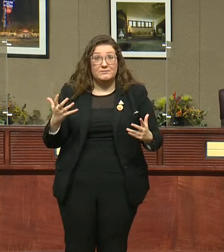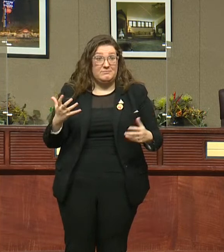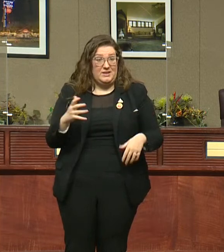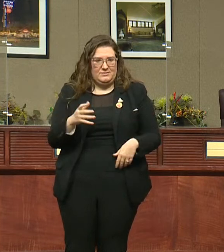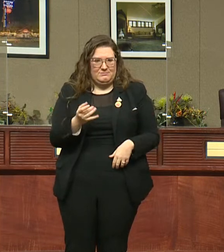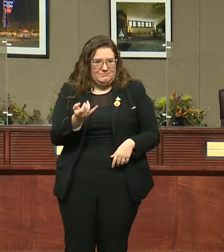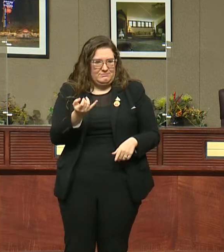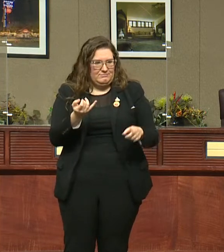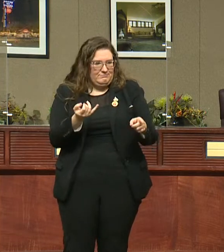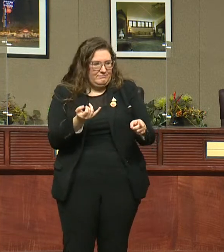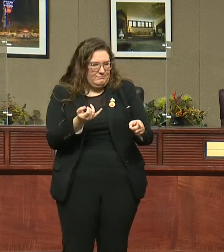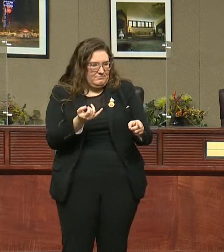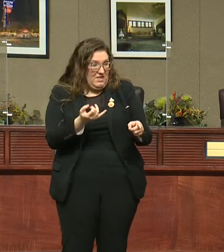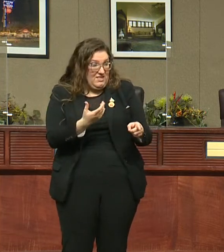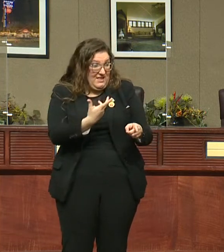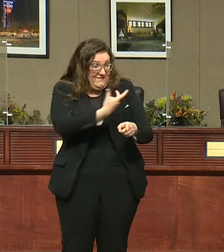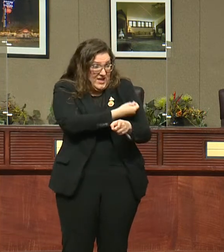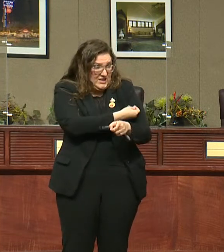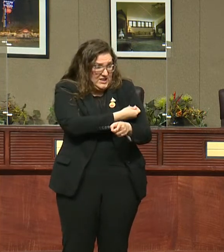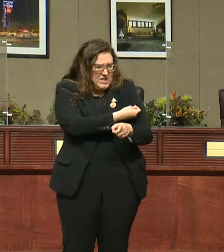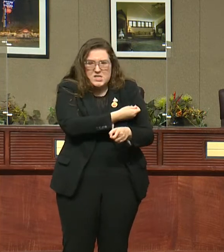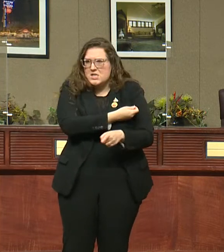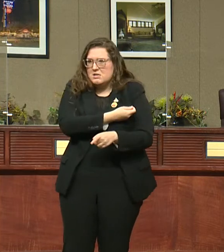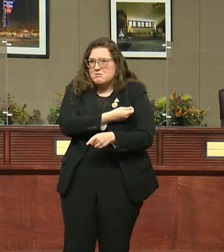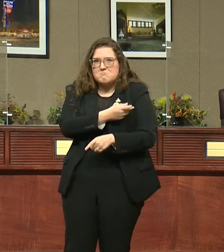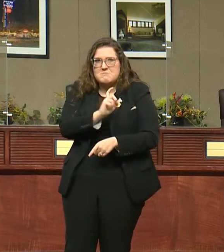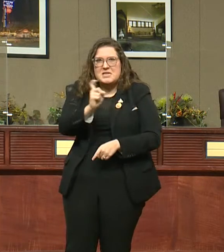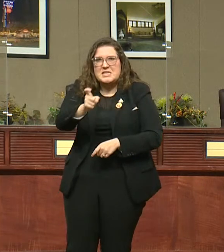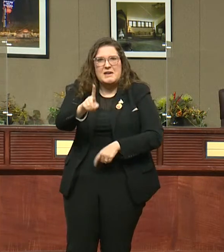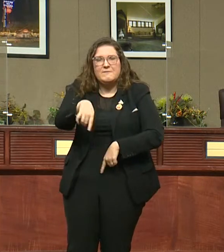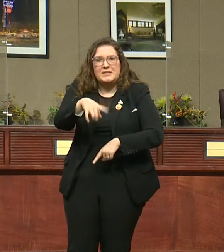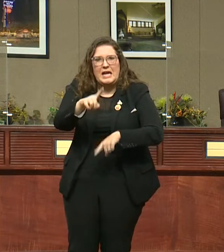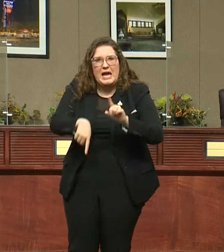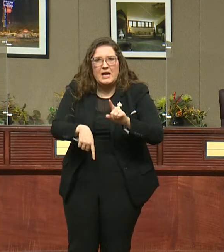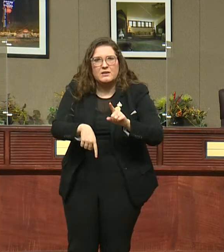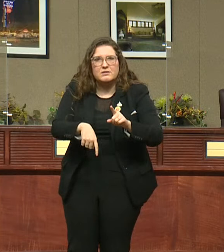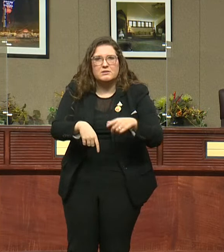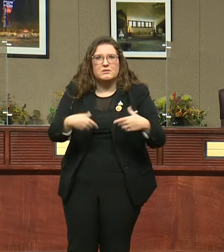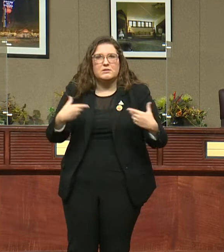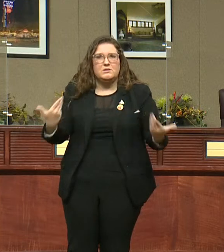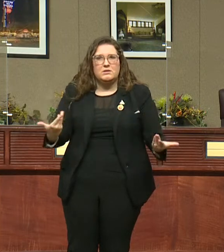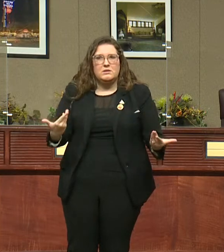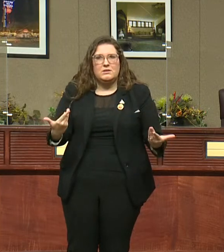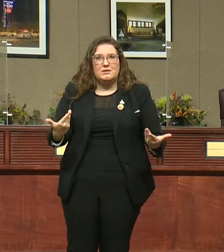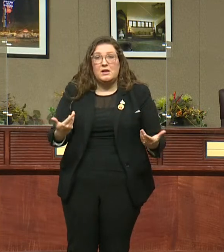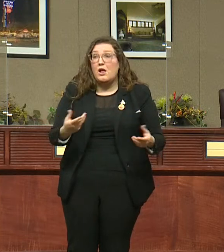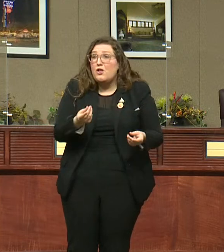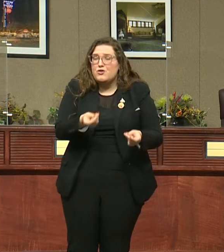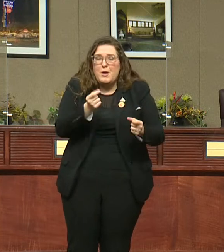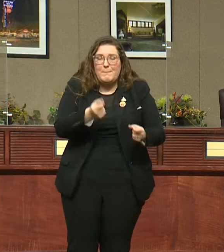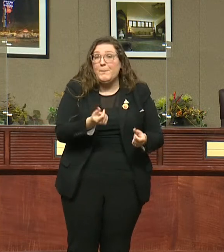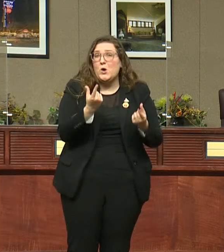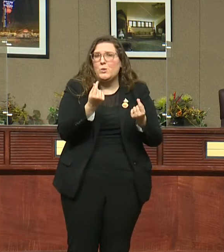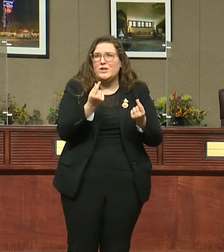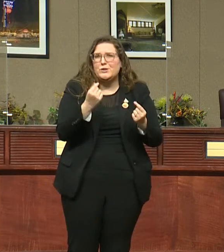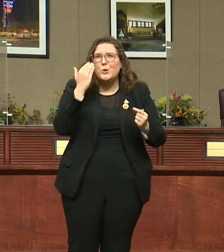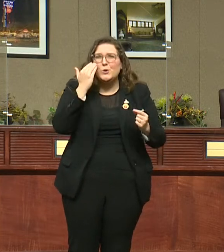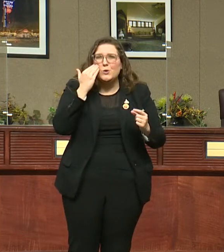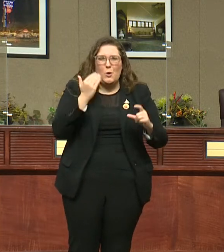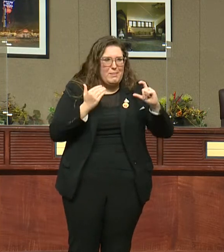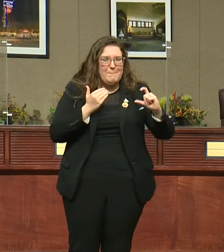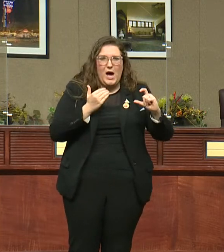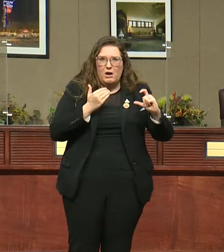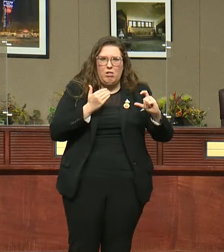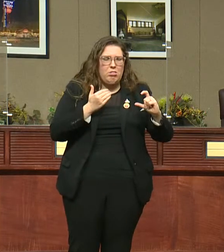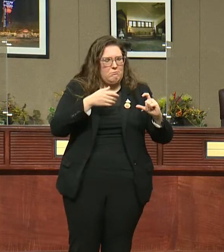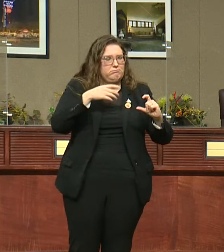to a person that you have already drawn from the vial. Because when you draw, you cannot put it back into the bottle. It's like the genie, you can never